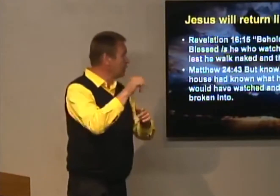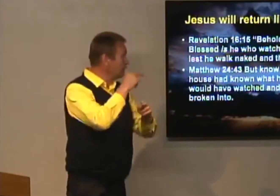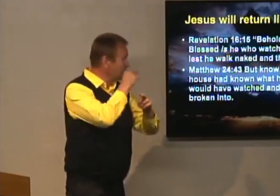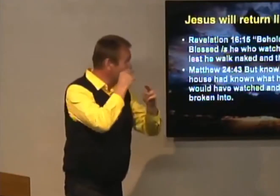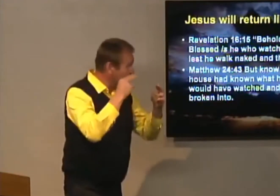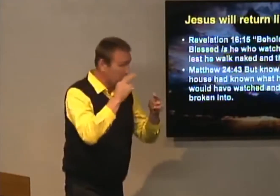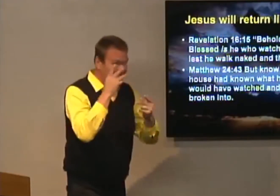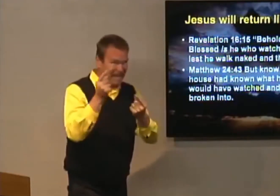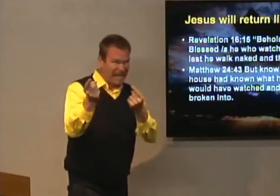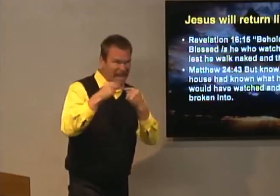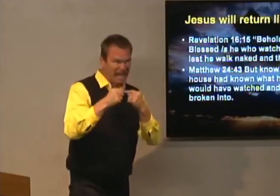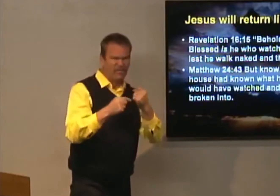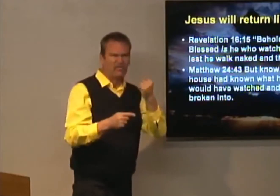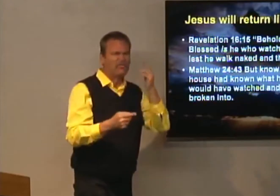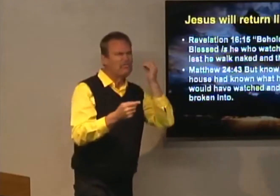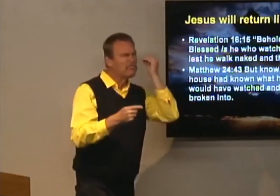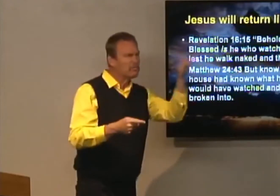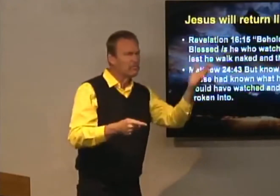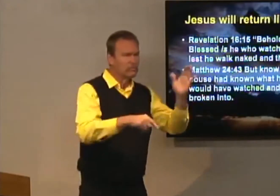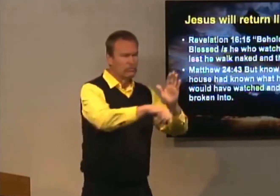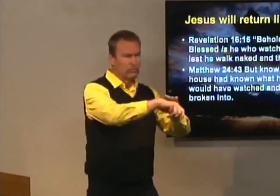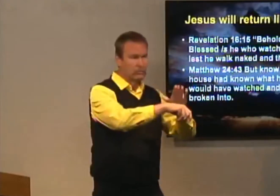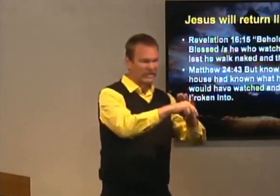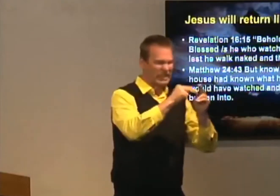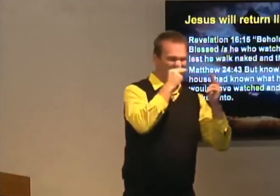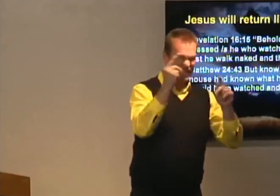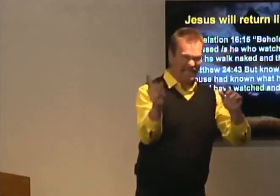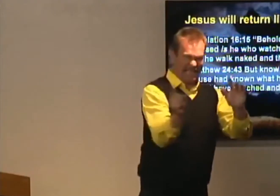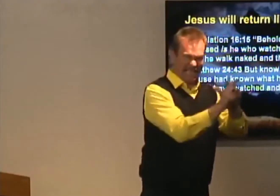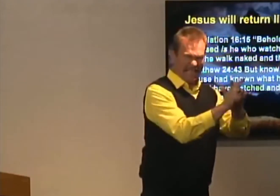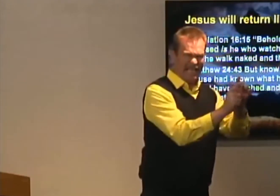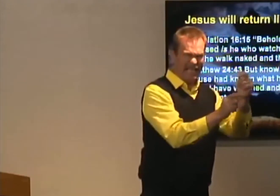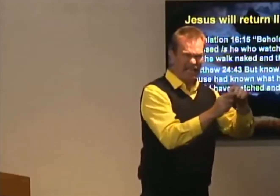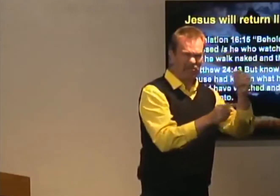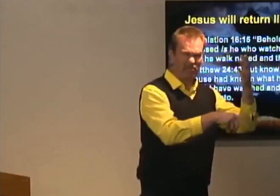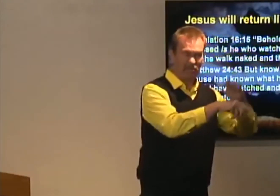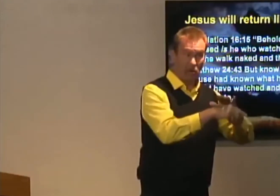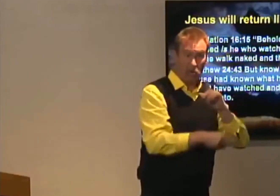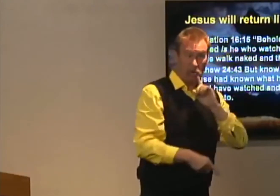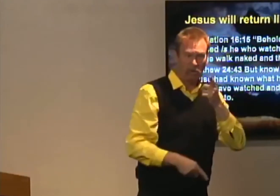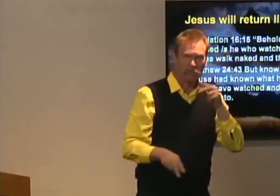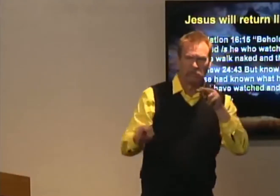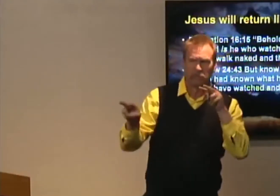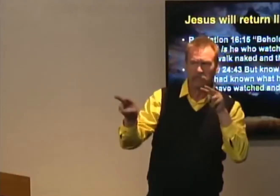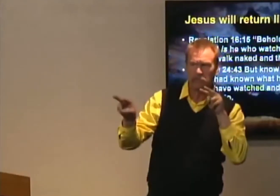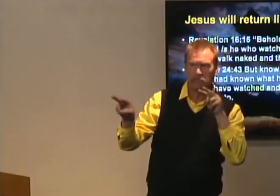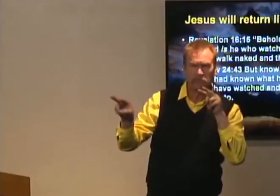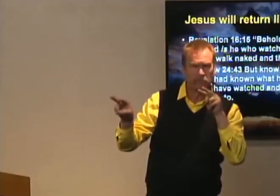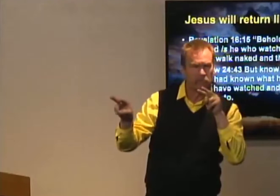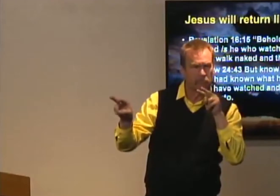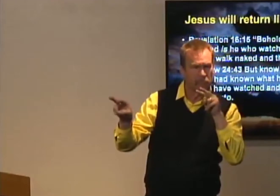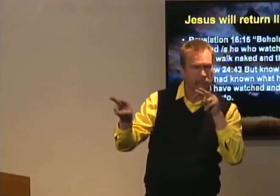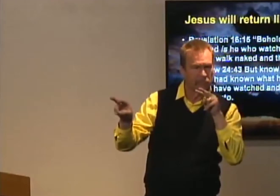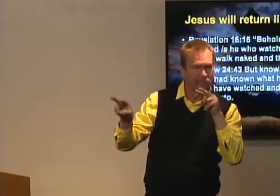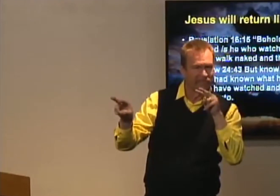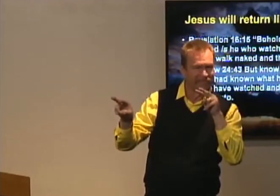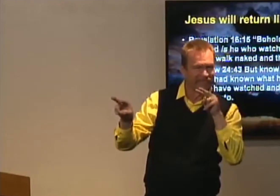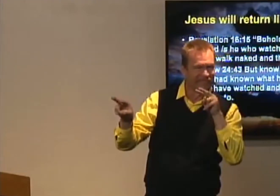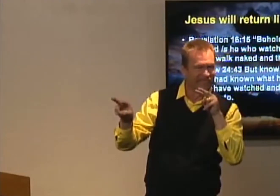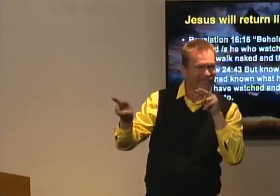known the hour that the thief would come," if he'd had some warning that this thief was coming, he would have been watchful